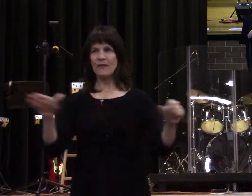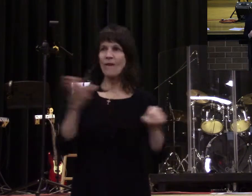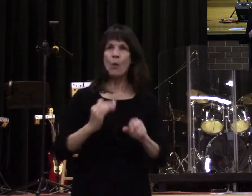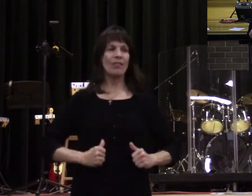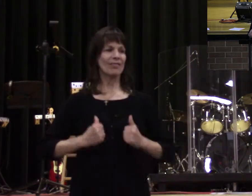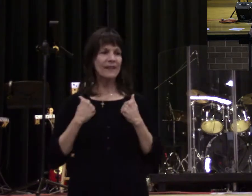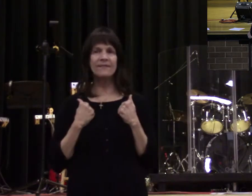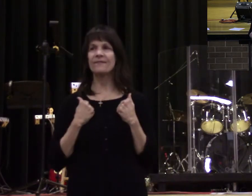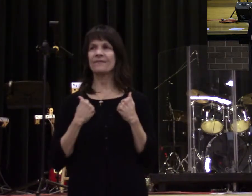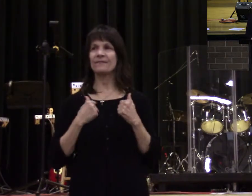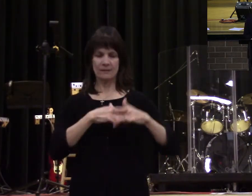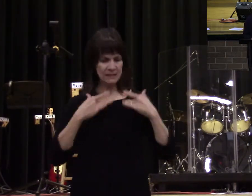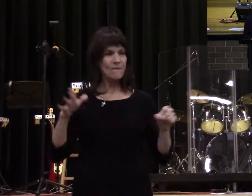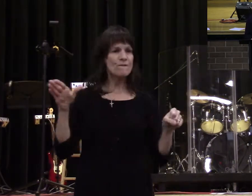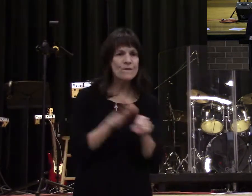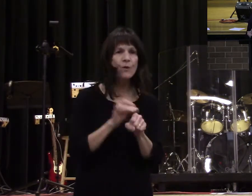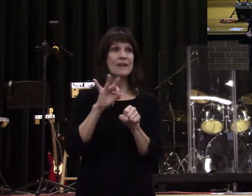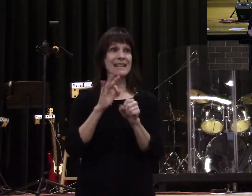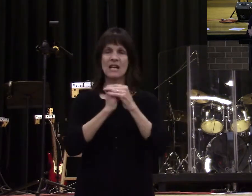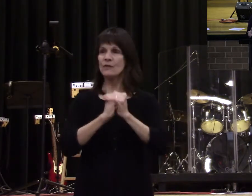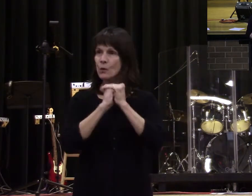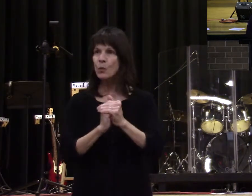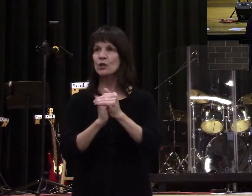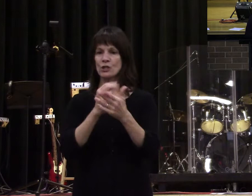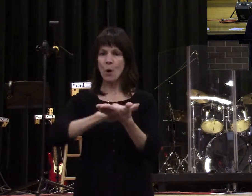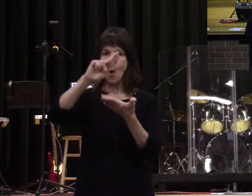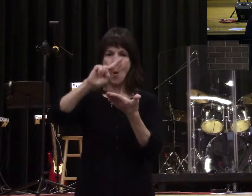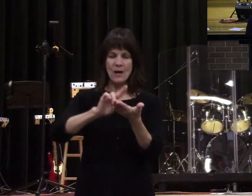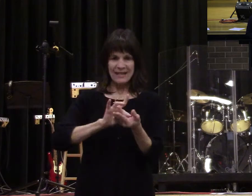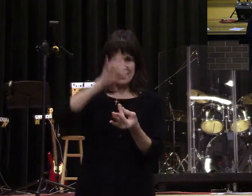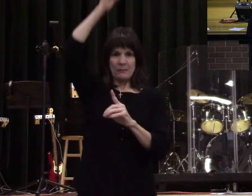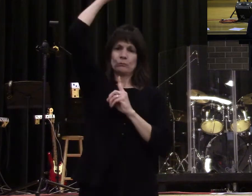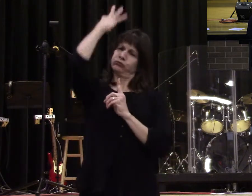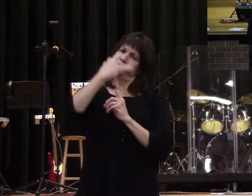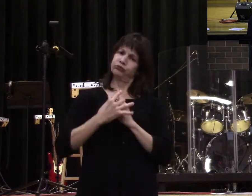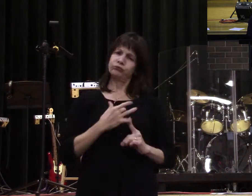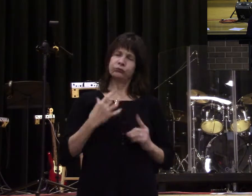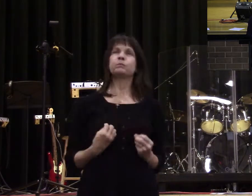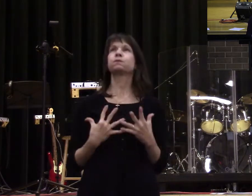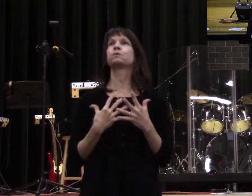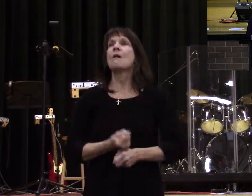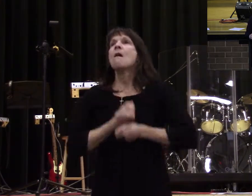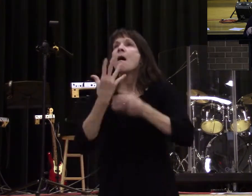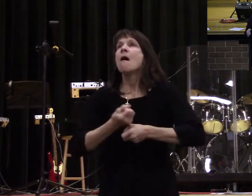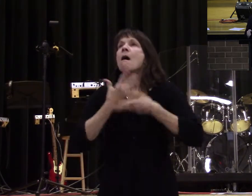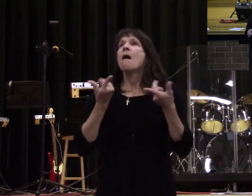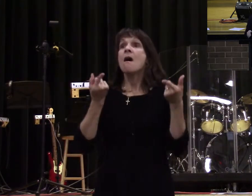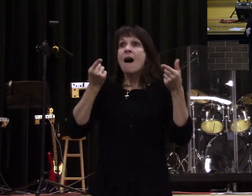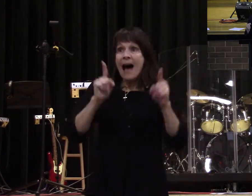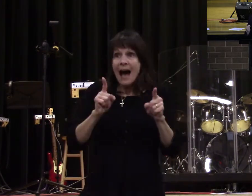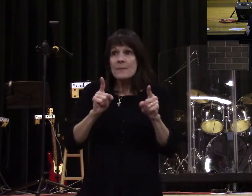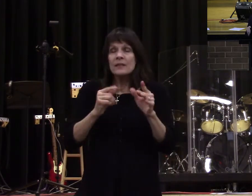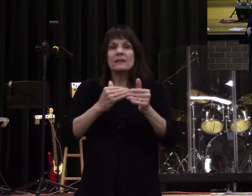we worship with our whole heart, when we worship in spirit and in truth, hallelujah, with that worship will come